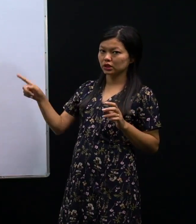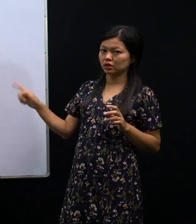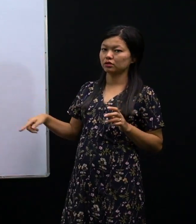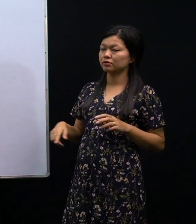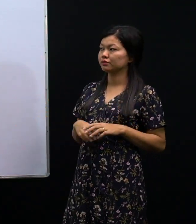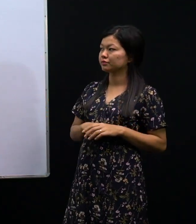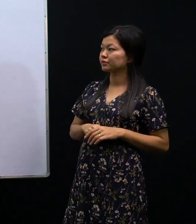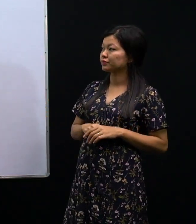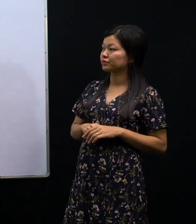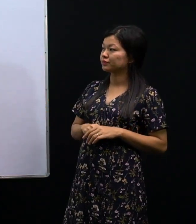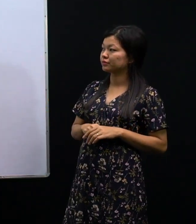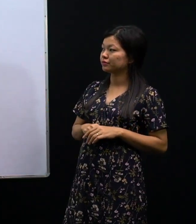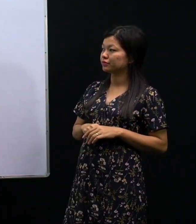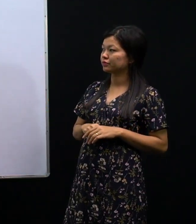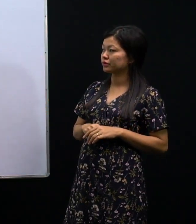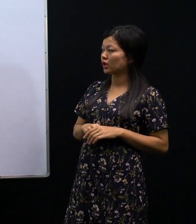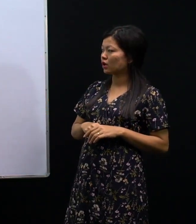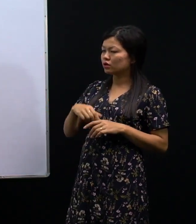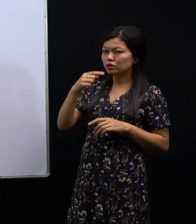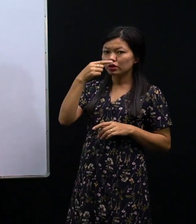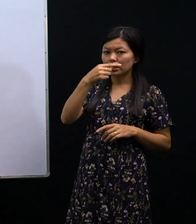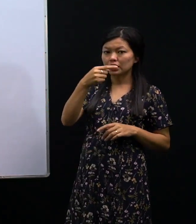terms, which term is common?